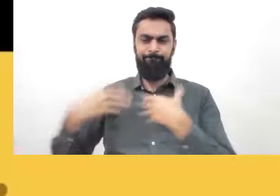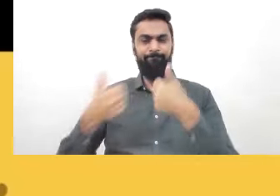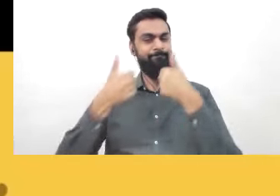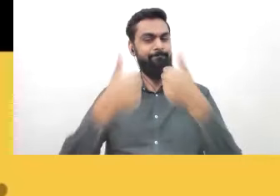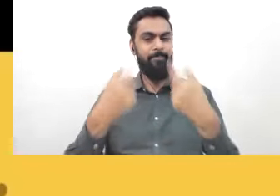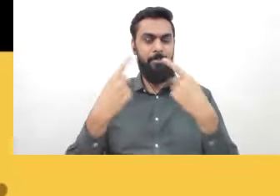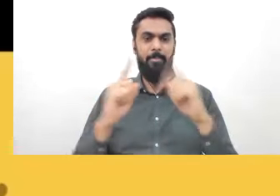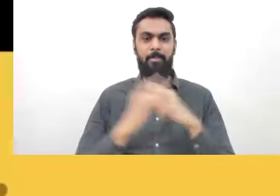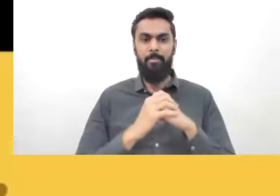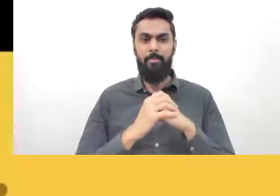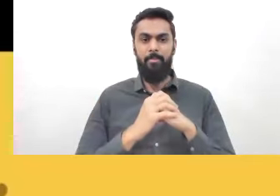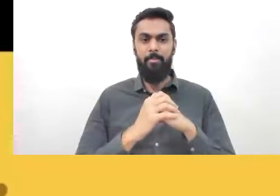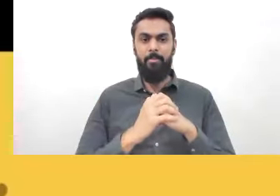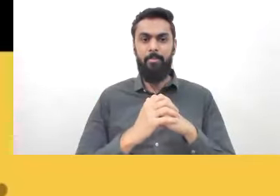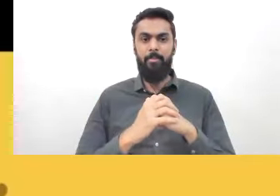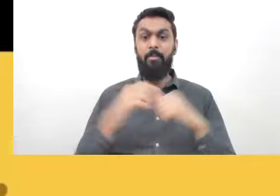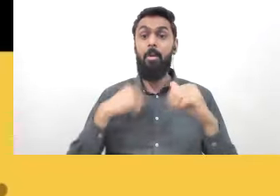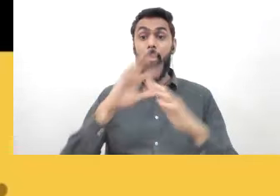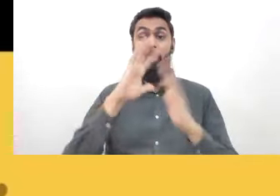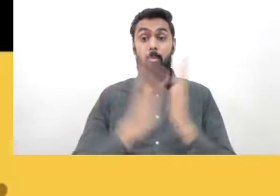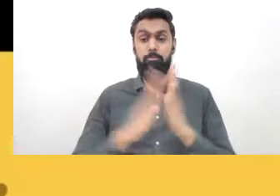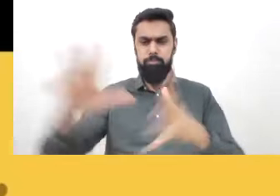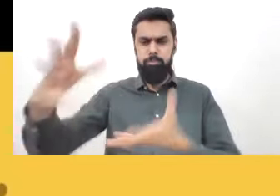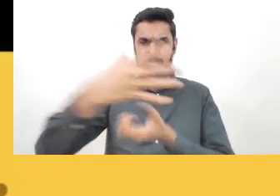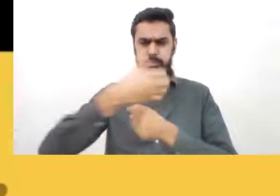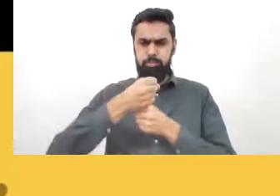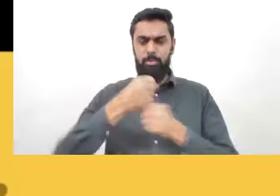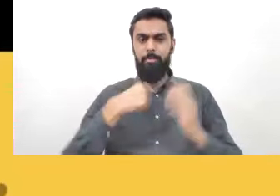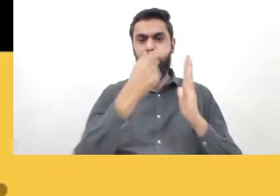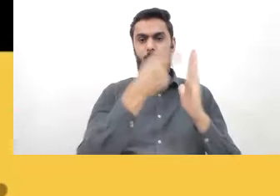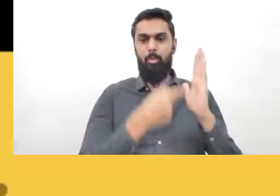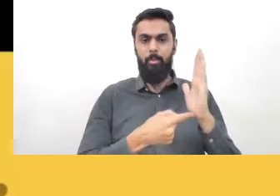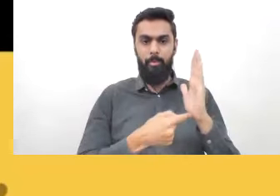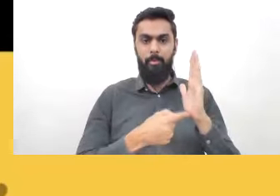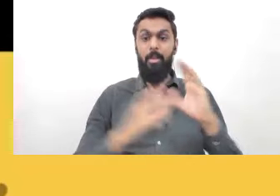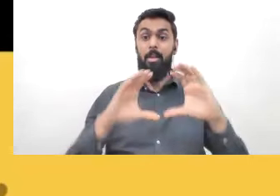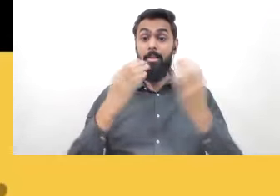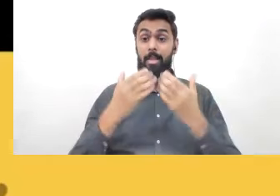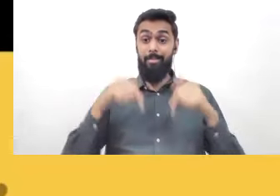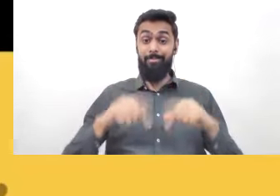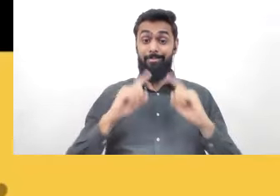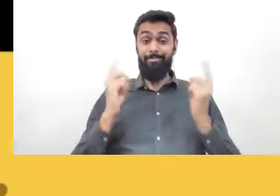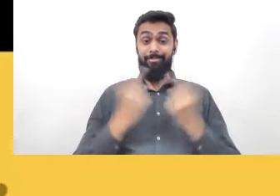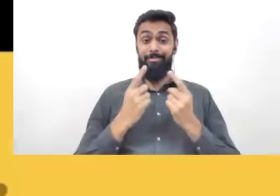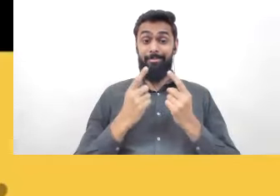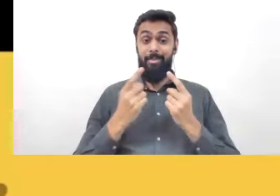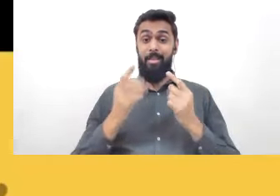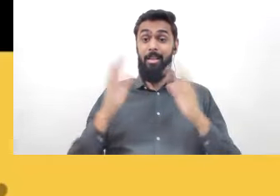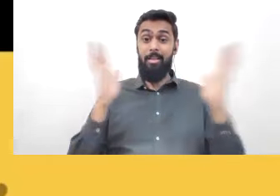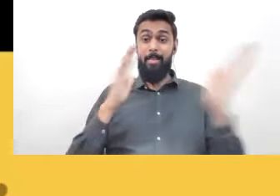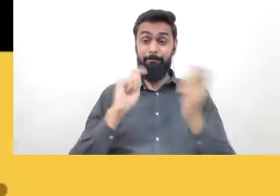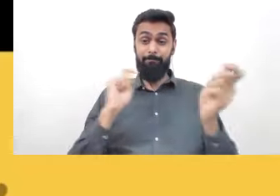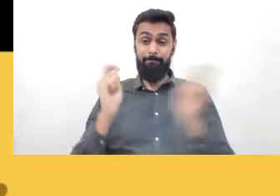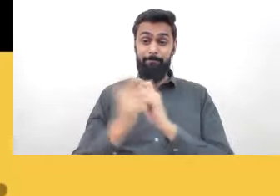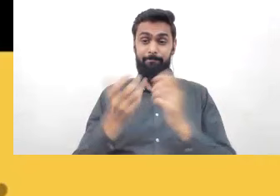Here are some reasons that I've put together. Why is discussing climate change in the classroom important? First of all, like you